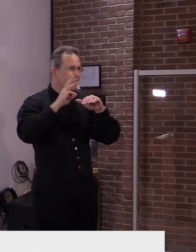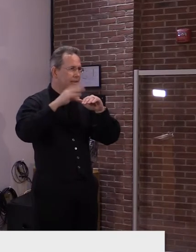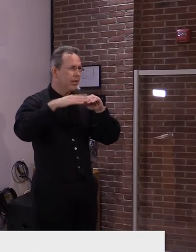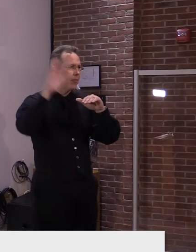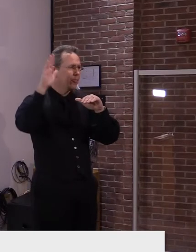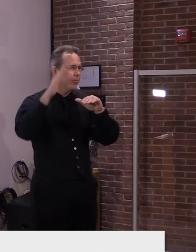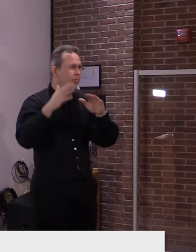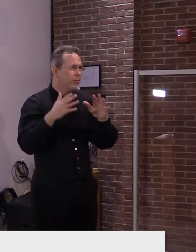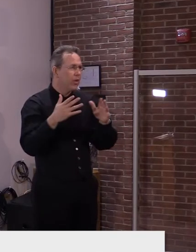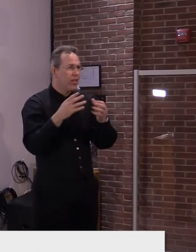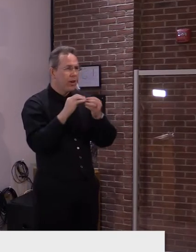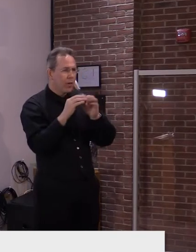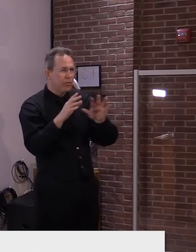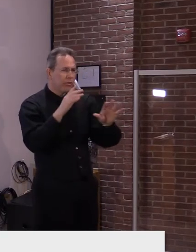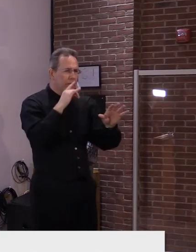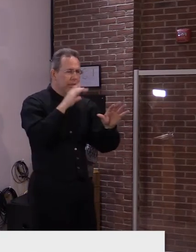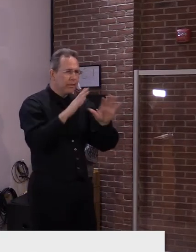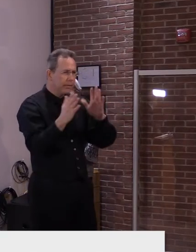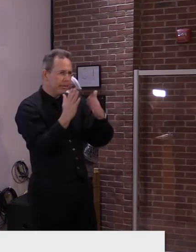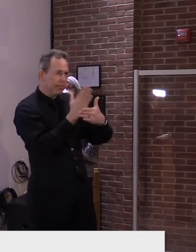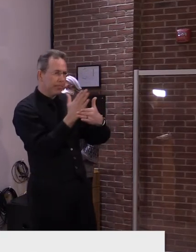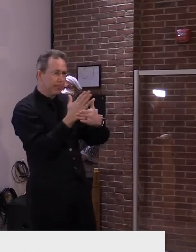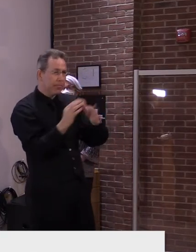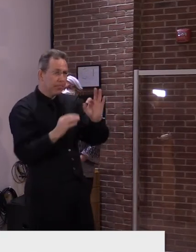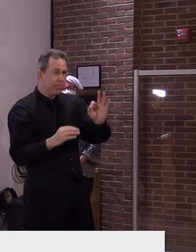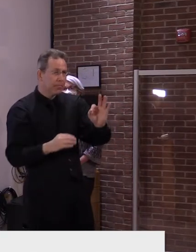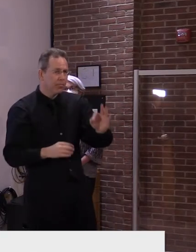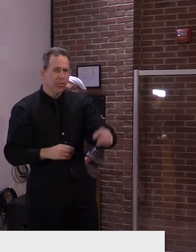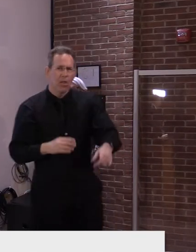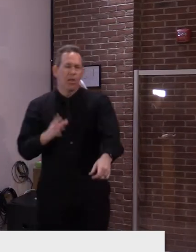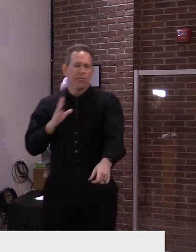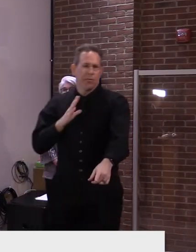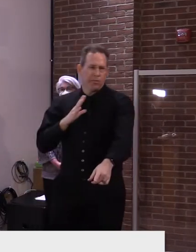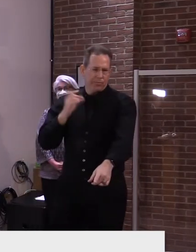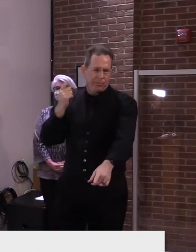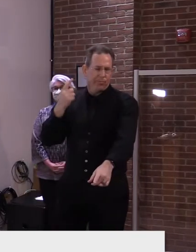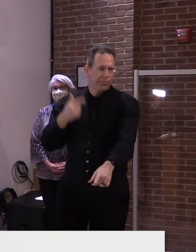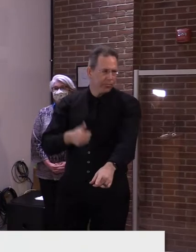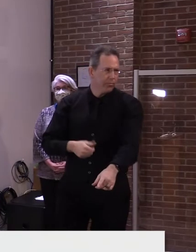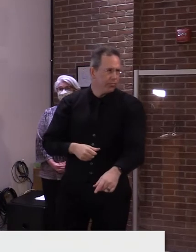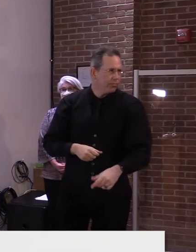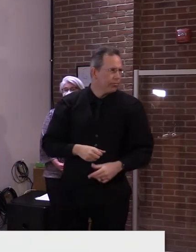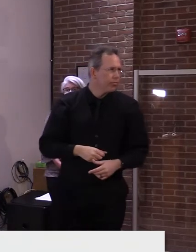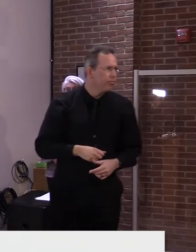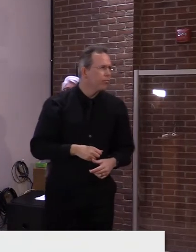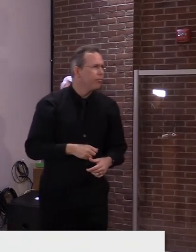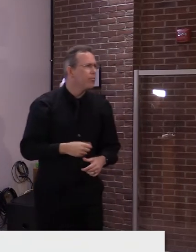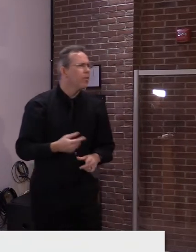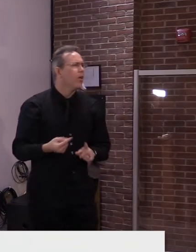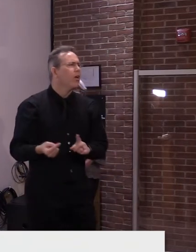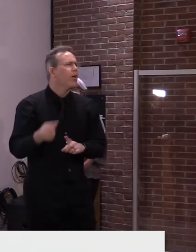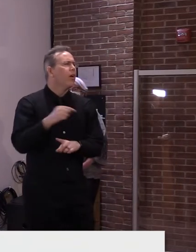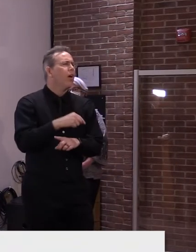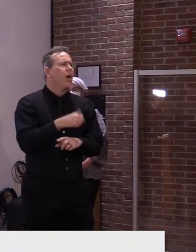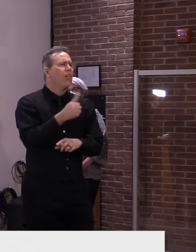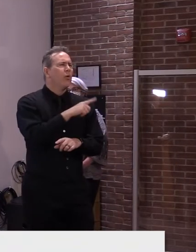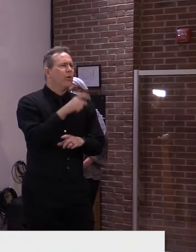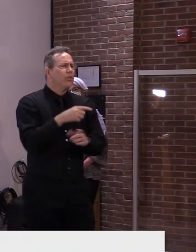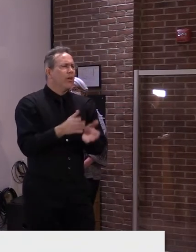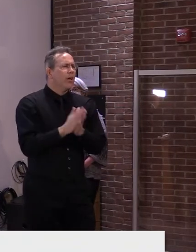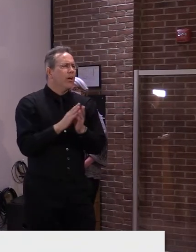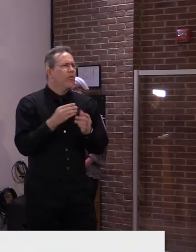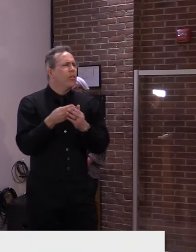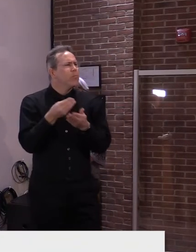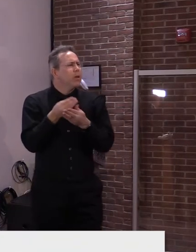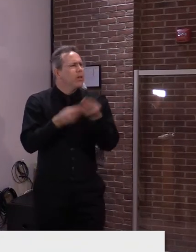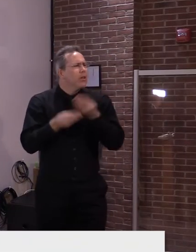Great, thank you. I wanted to go back to the previous question about the budgetary concerns and the use of the